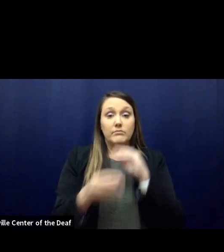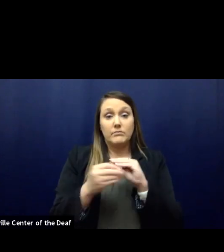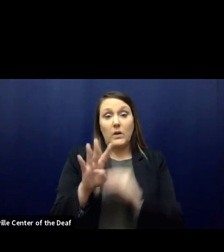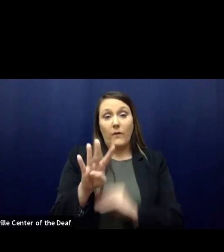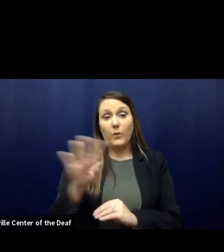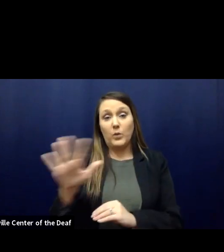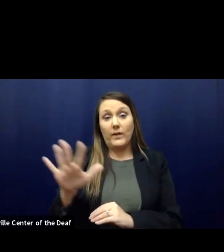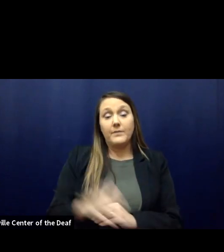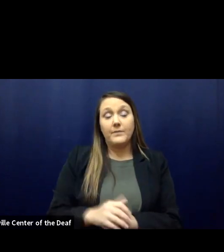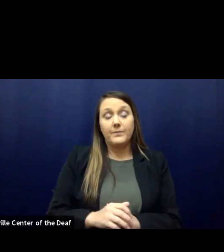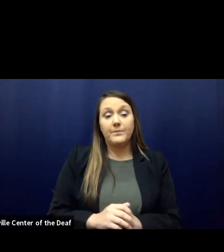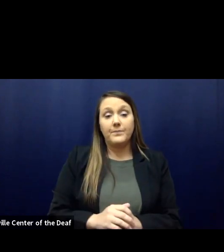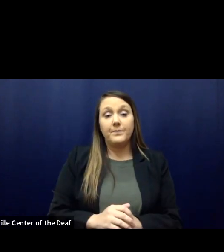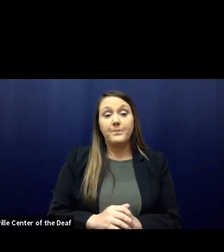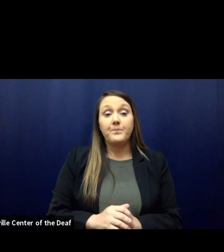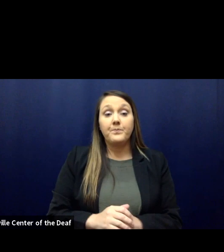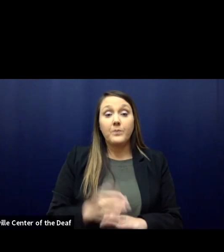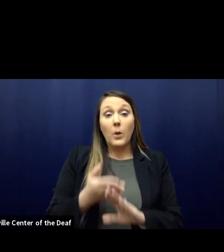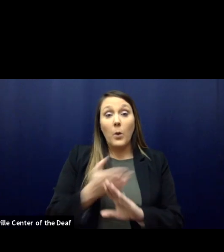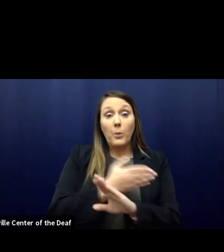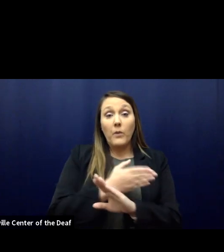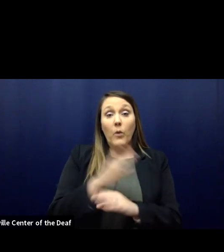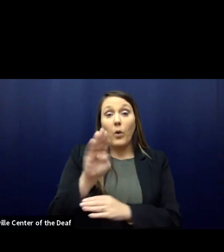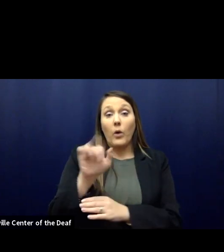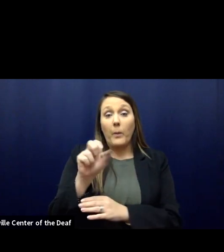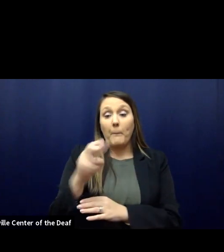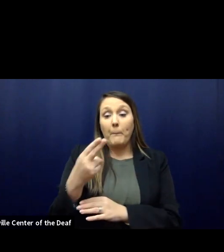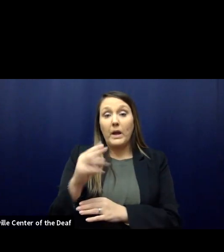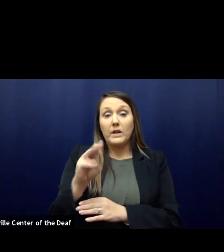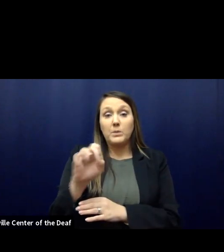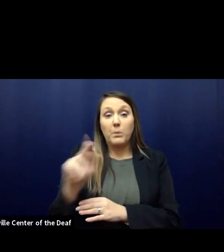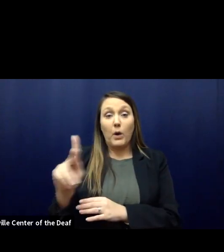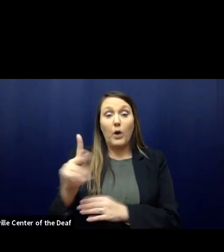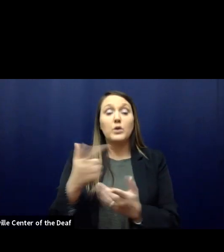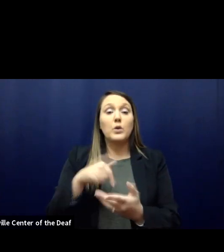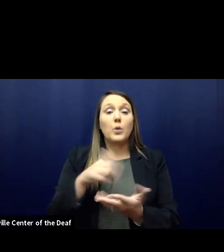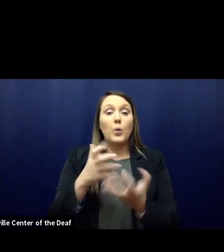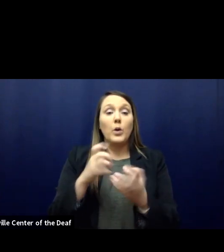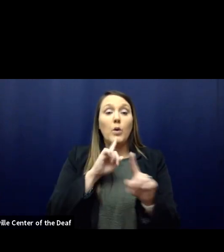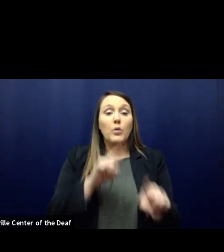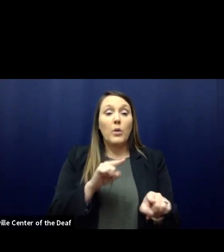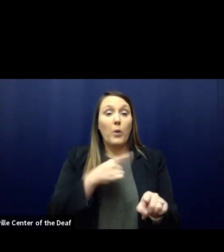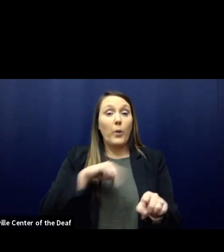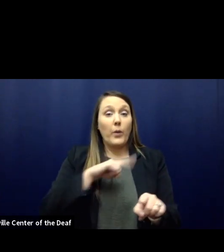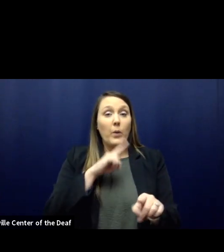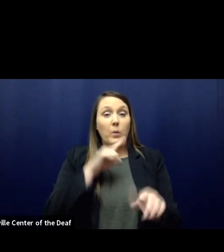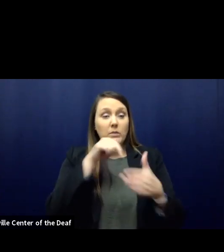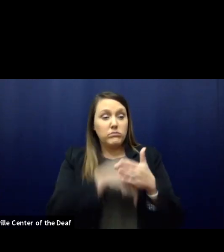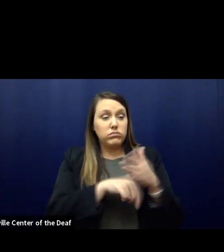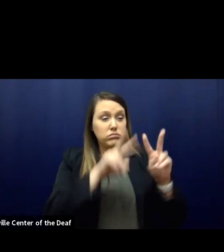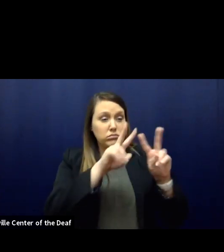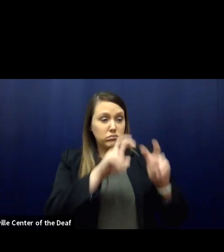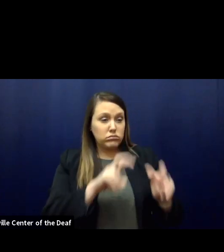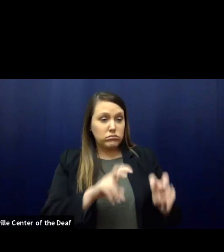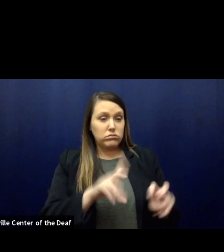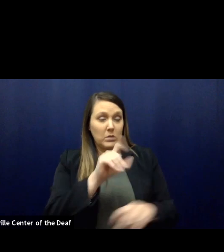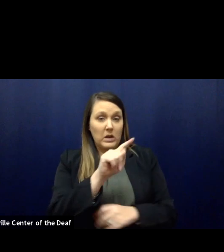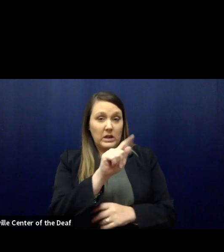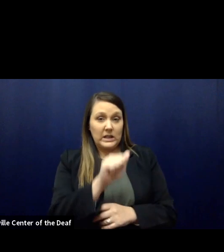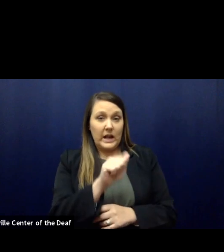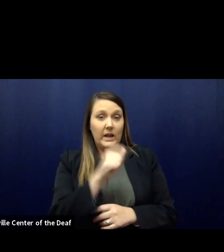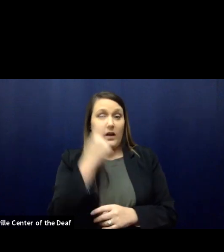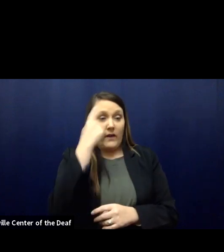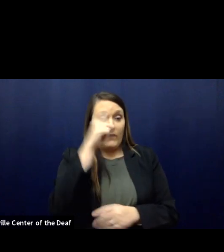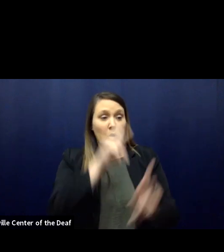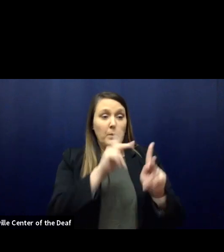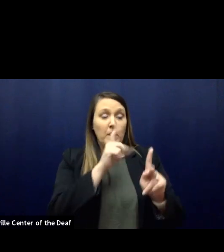45. Before we get to the benchmarks, we wanted to report that we have conducted a thorough data review for those who have passed away related